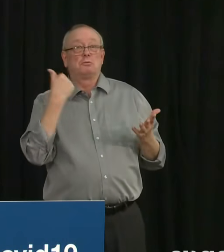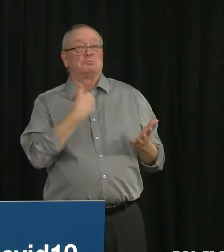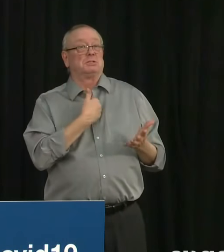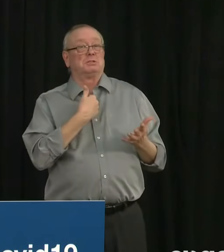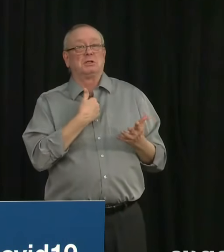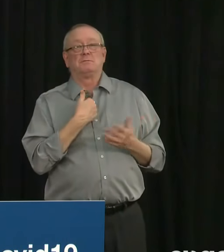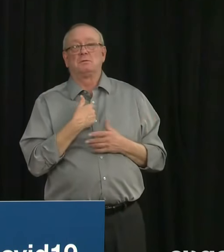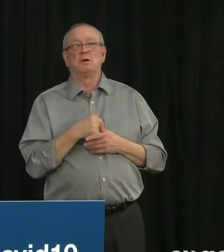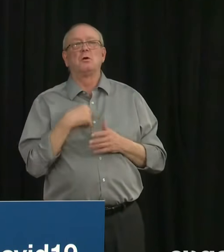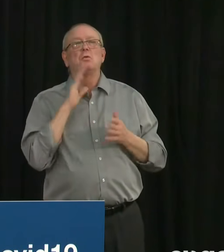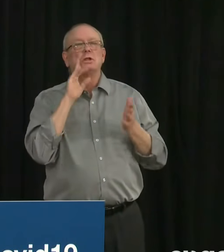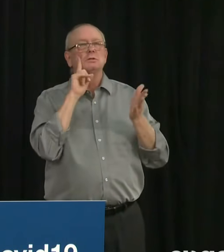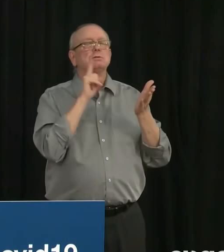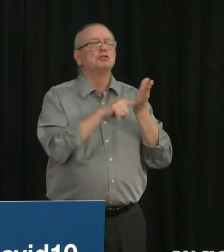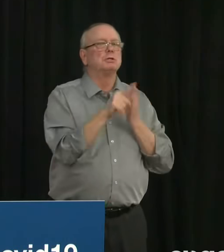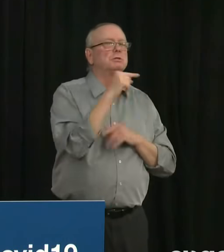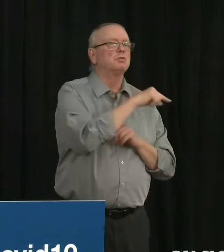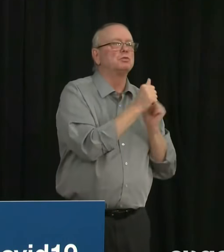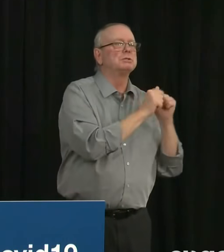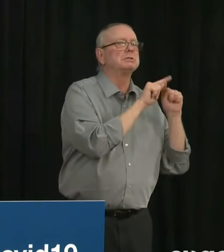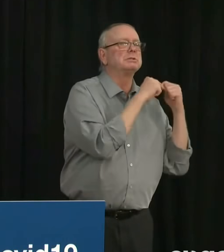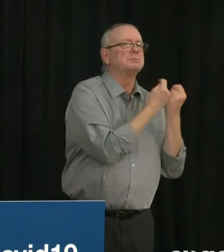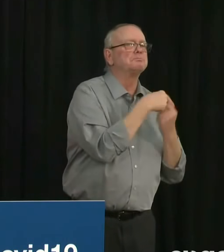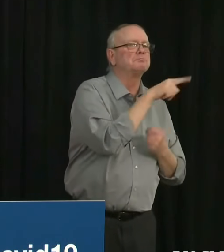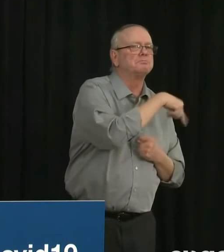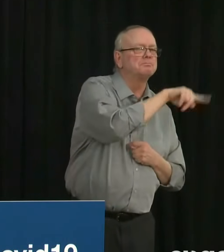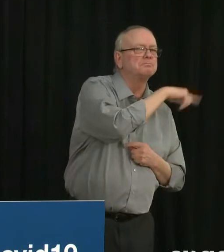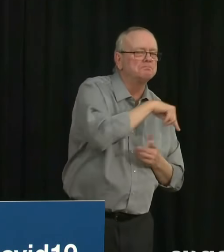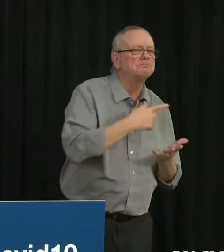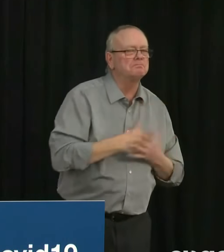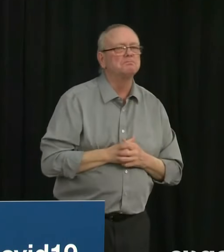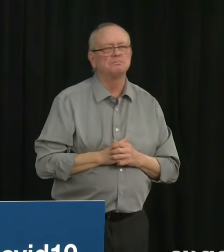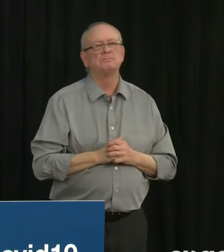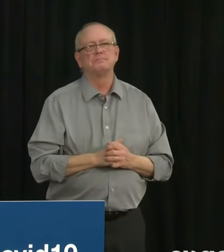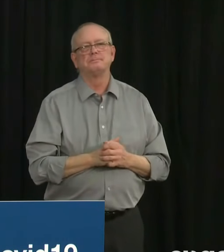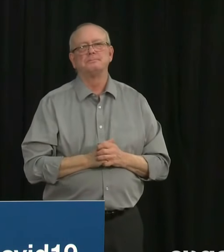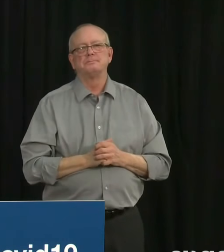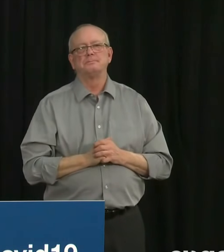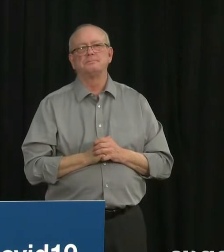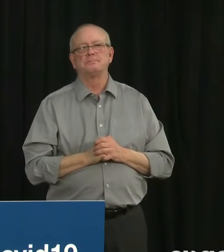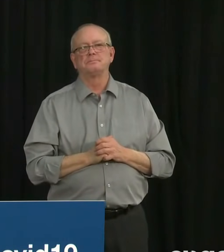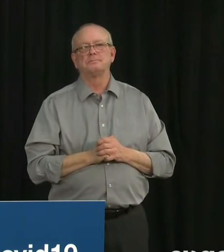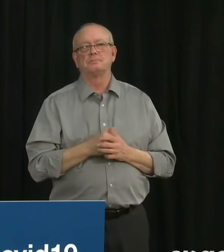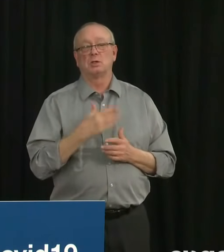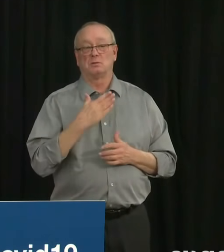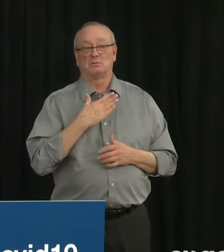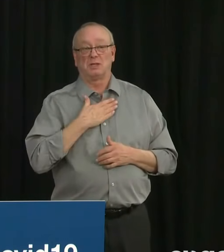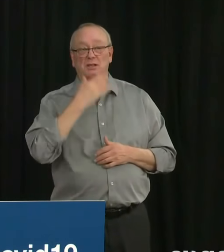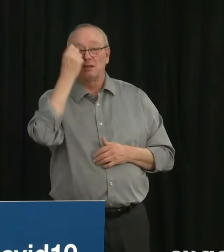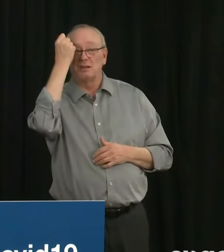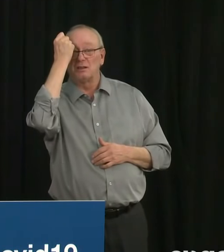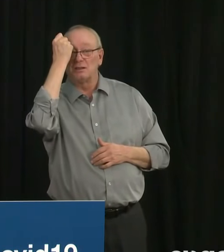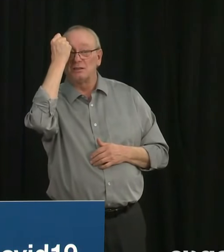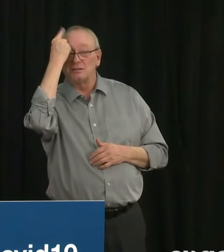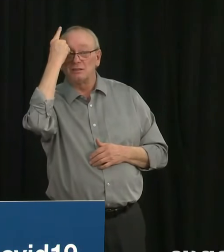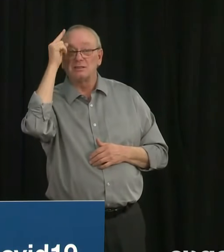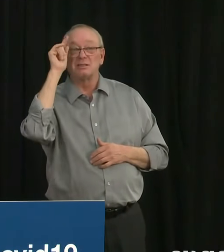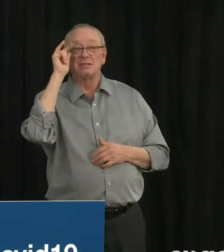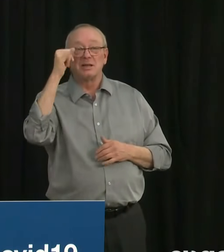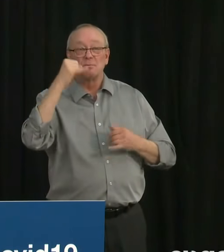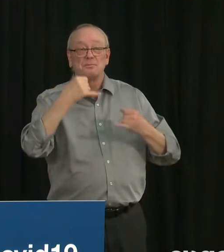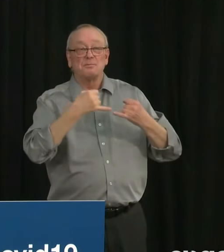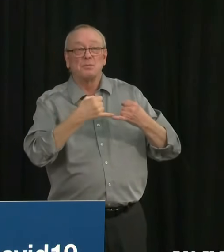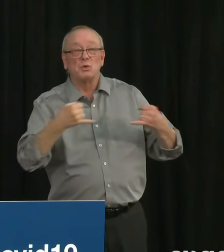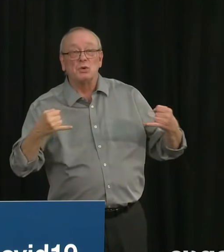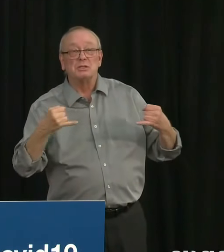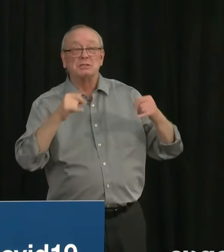team because the test performance, as I've said, has been checked and has been found